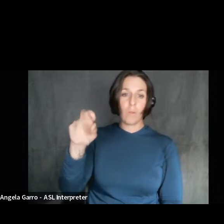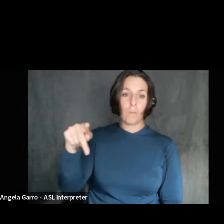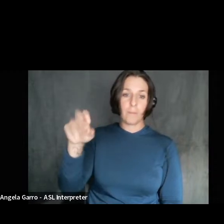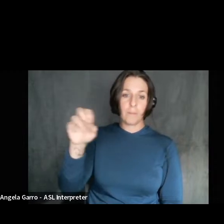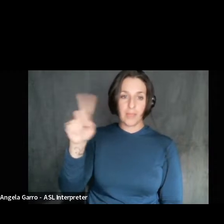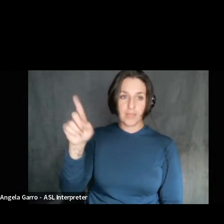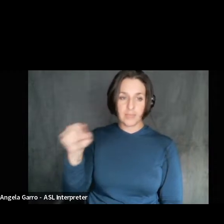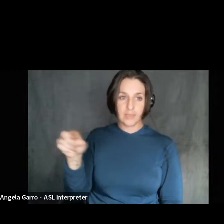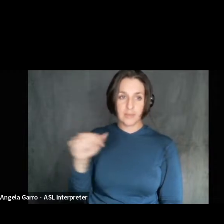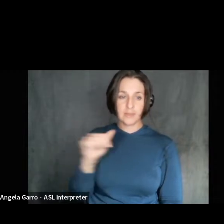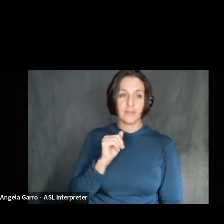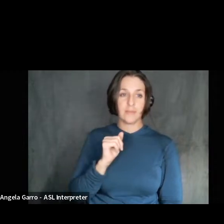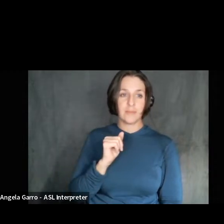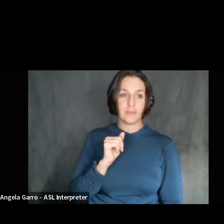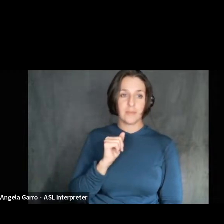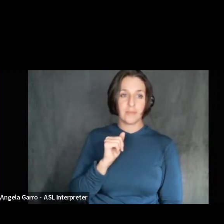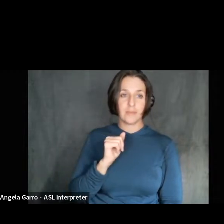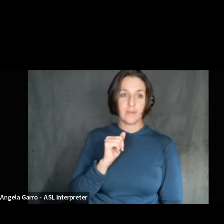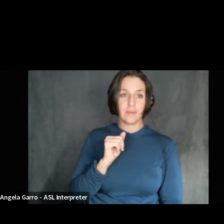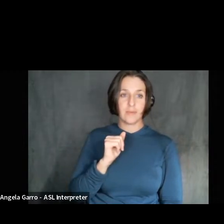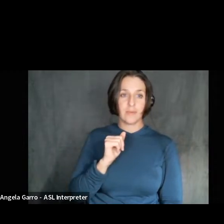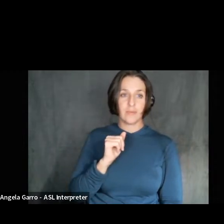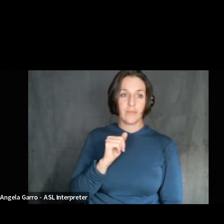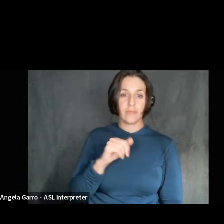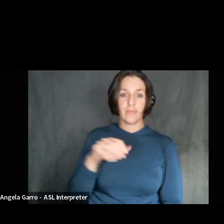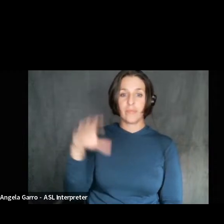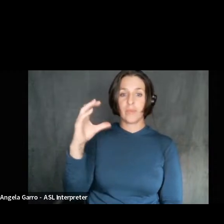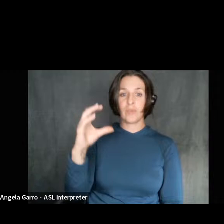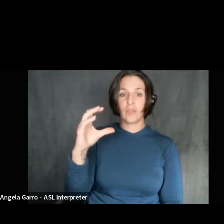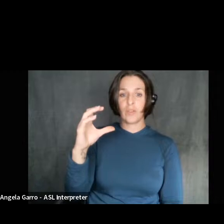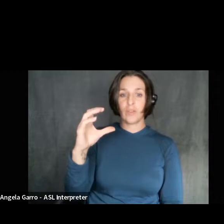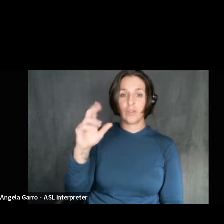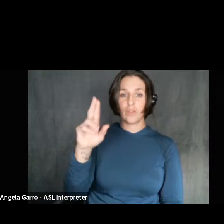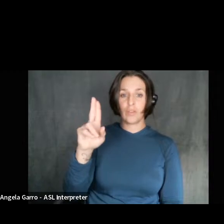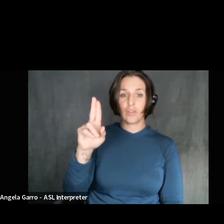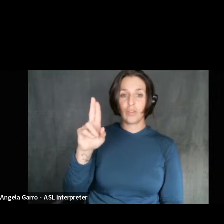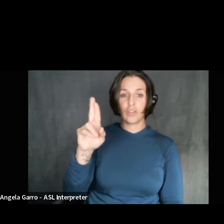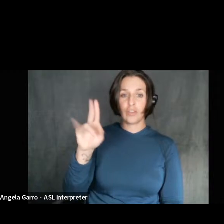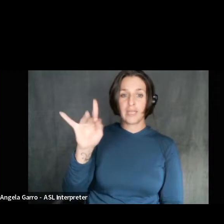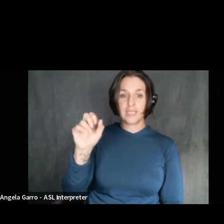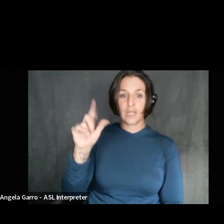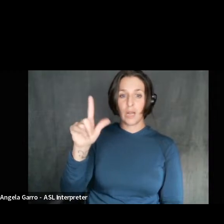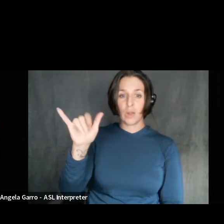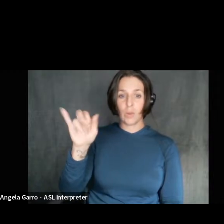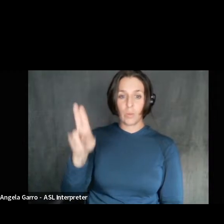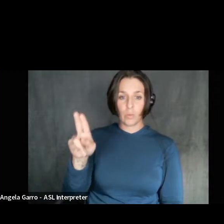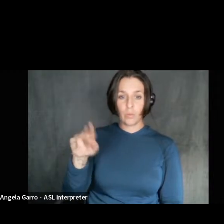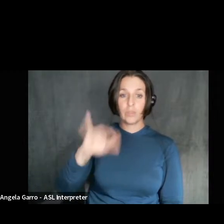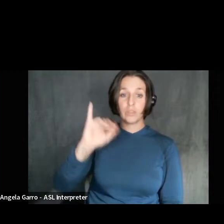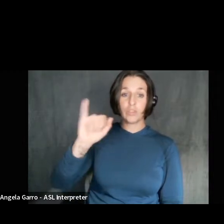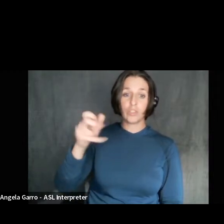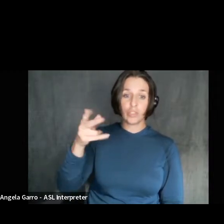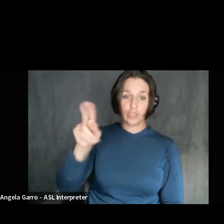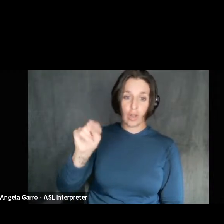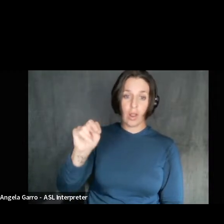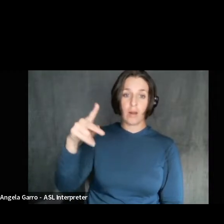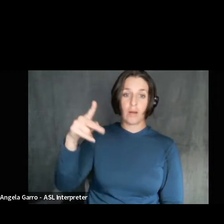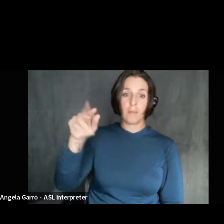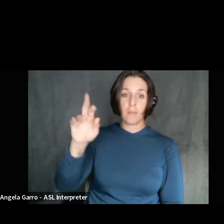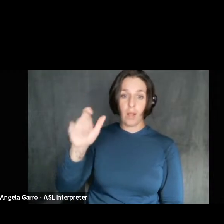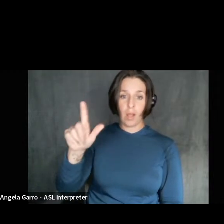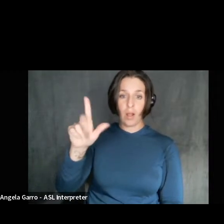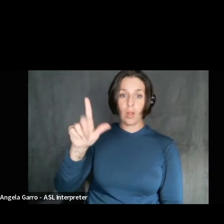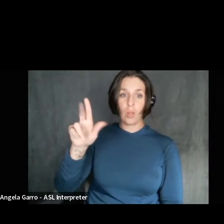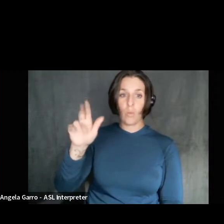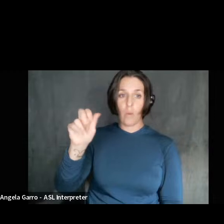Letting them catch up. This is how it goes. Curtis Liu, John Paul Luana. John Paul,